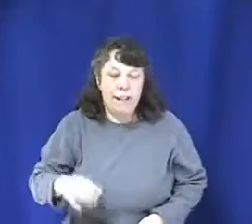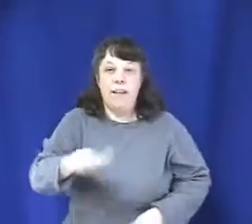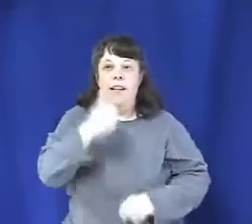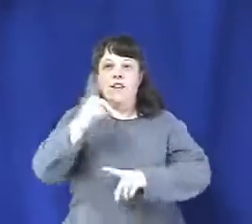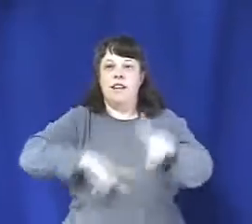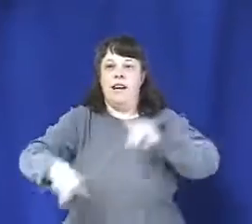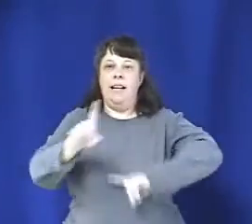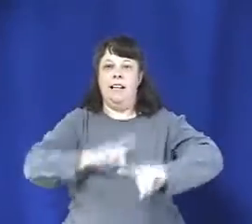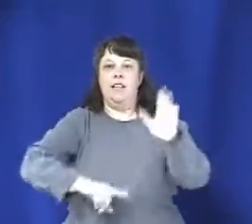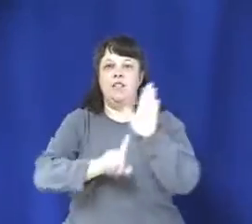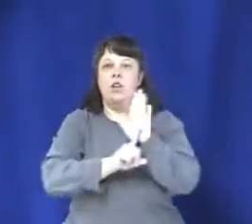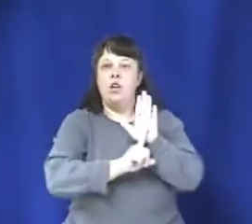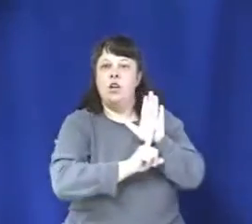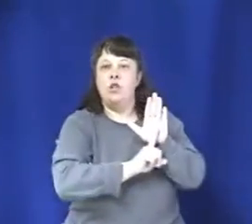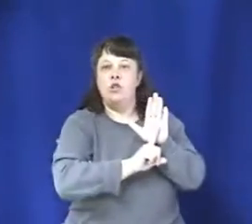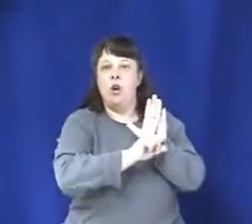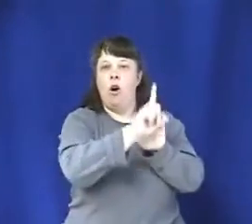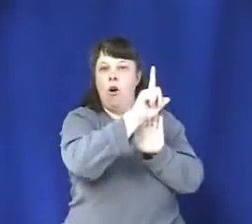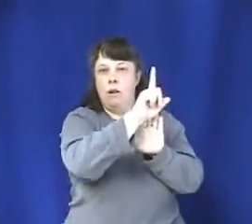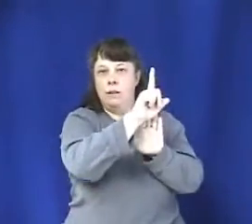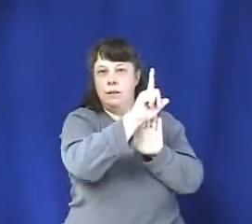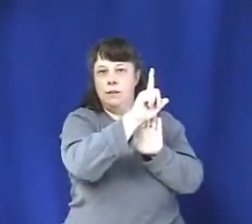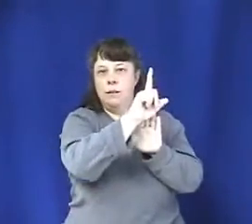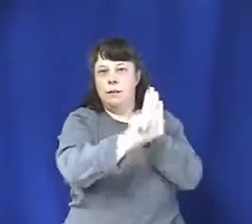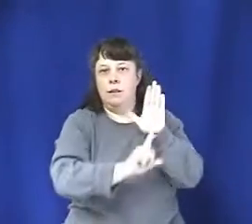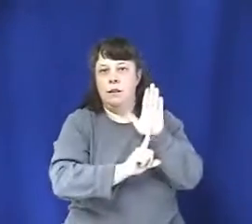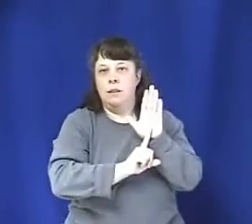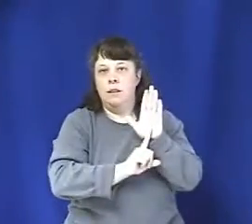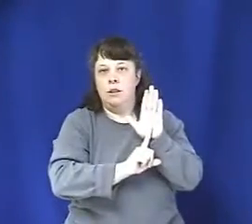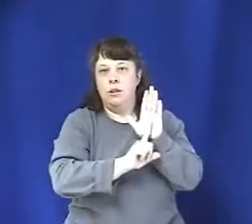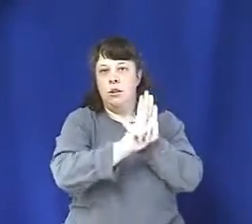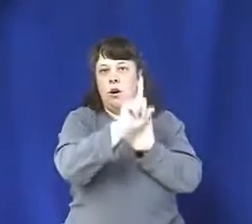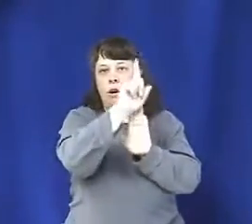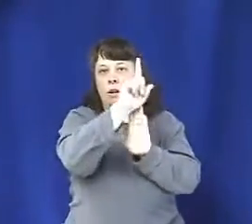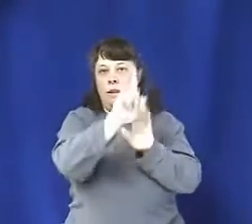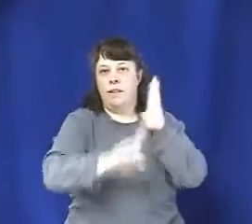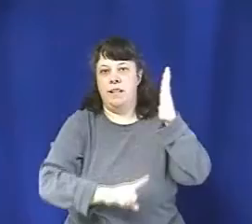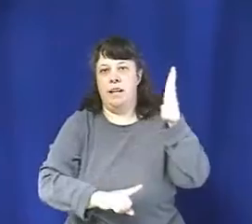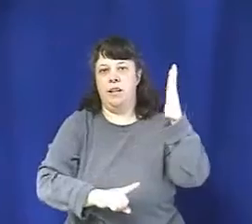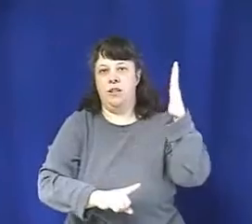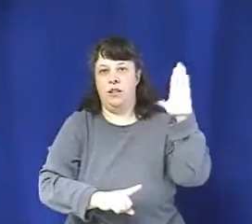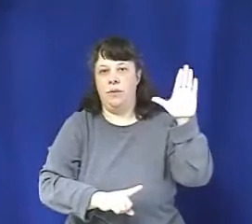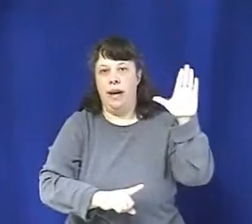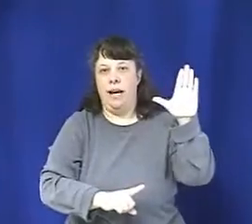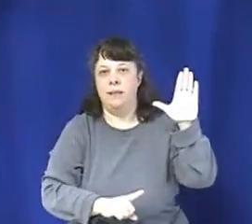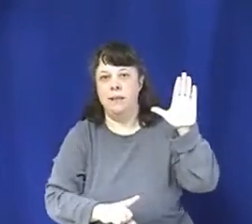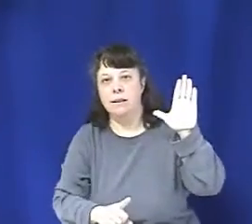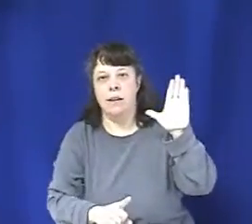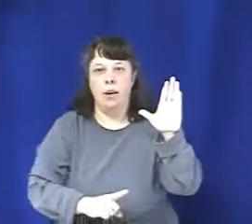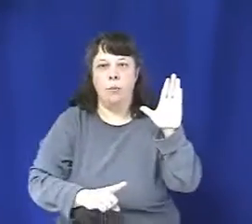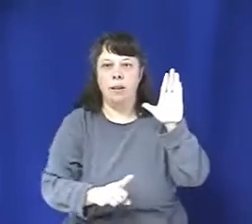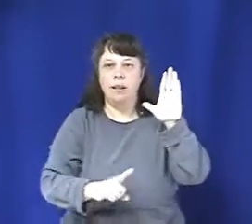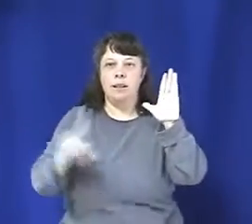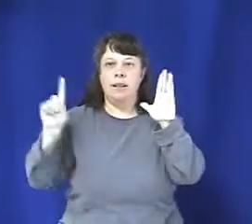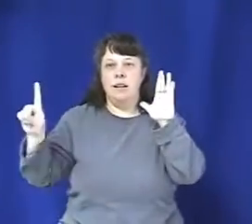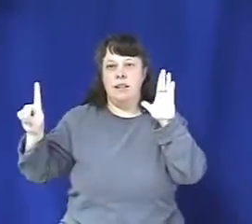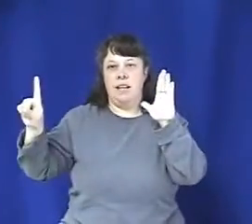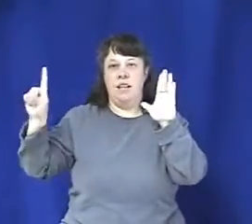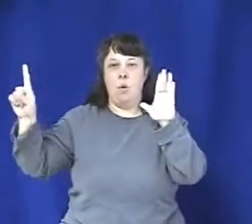The other sign is tall. Tall. This hand is just flat and open. This hand is a